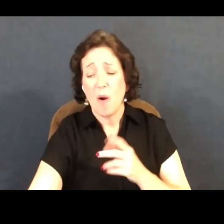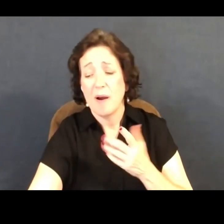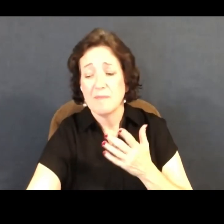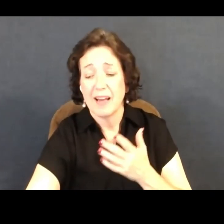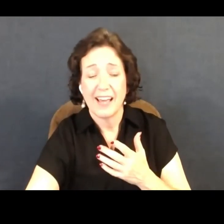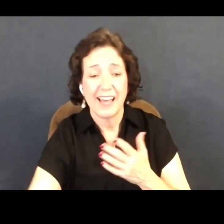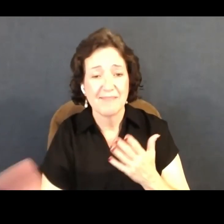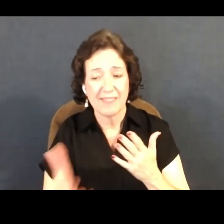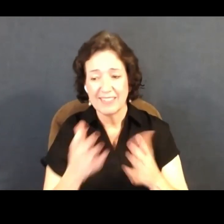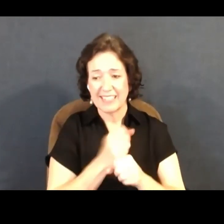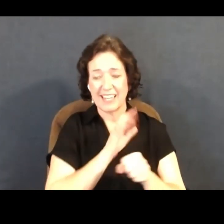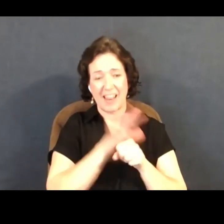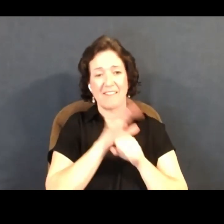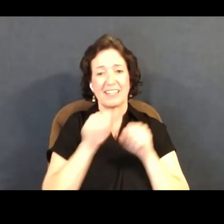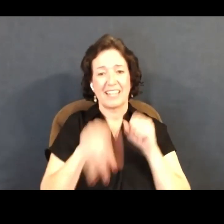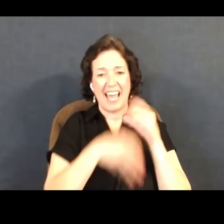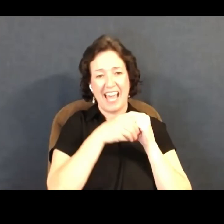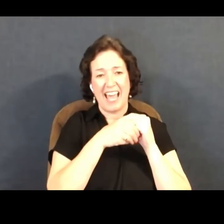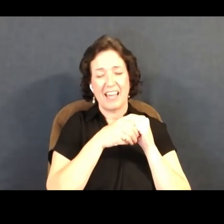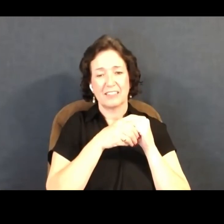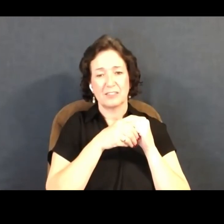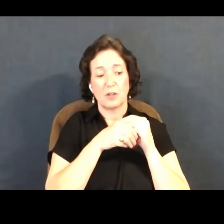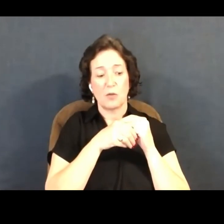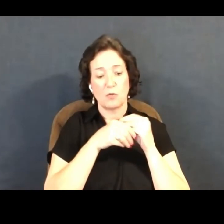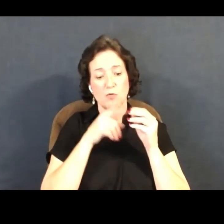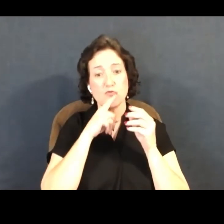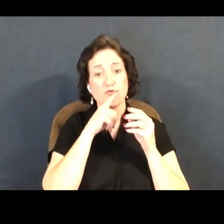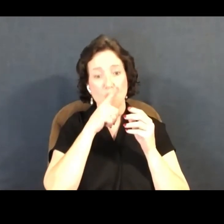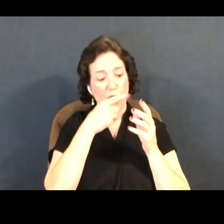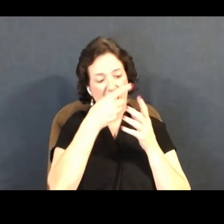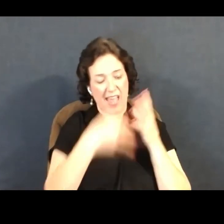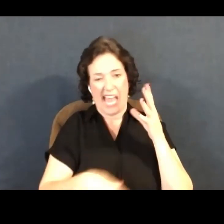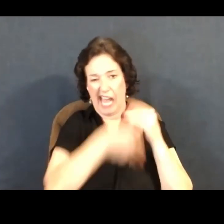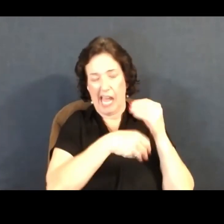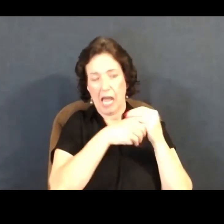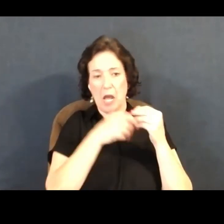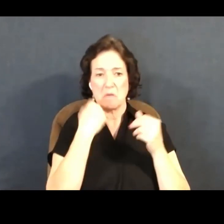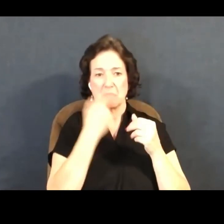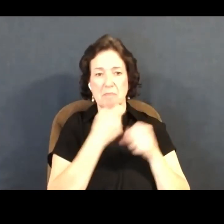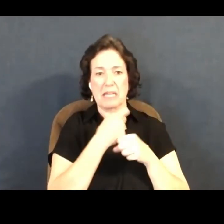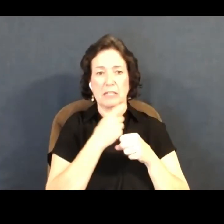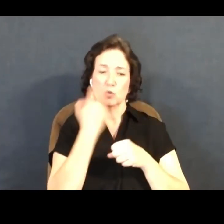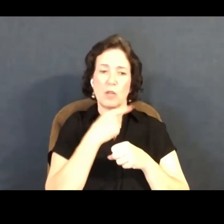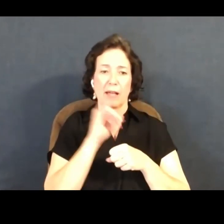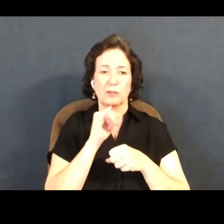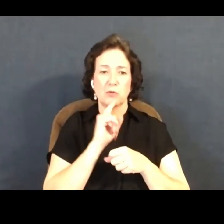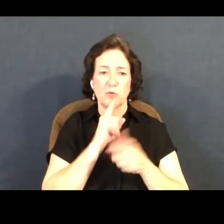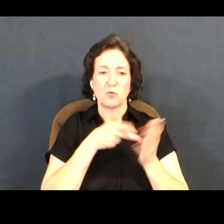enough of it that they can add the rest of the truth to it and tell it for true. Thank you, Kanute, for that.